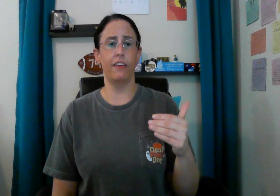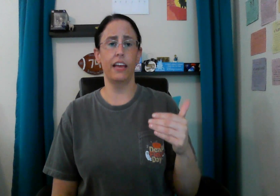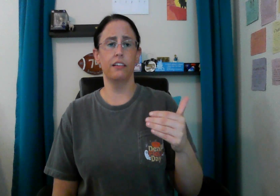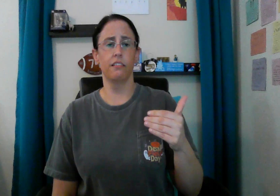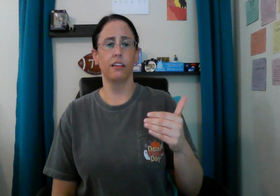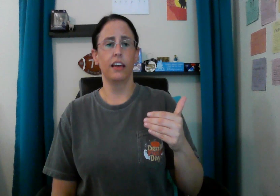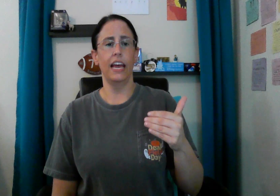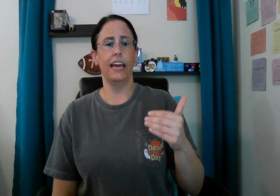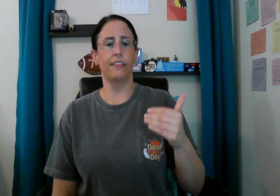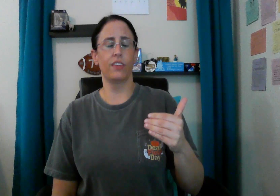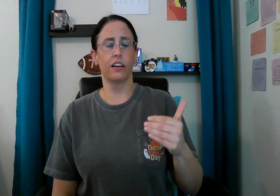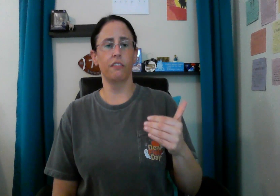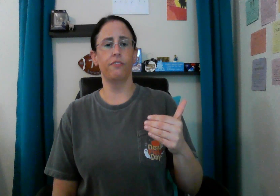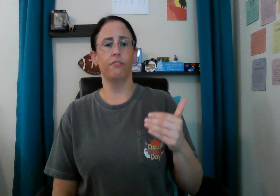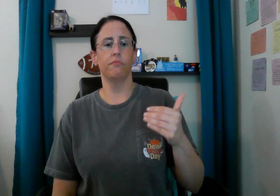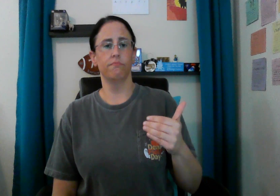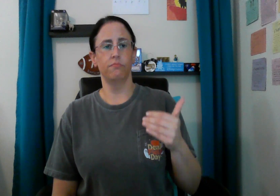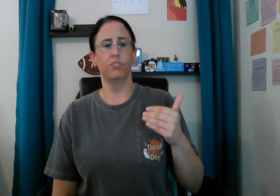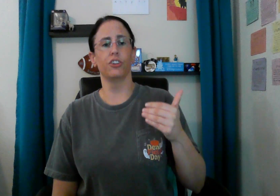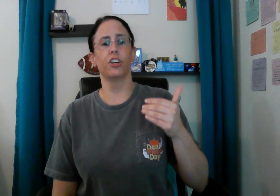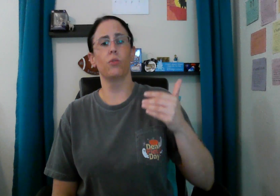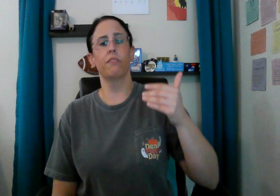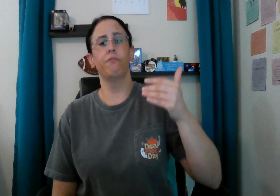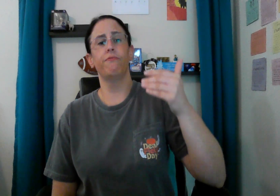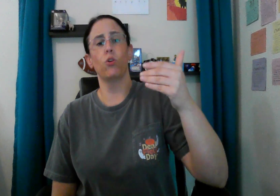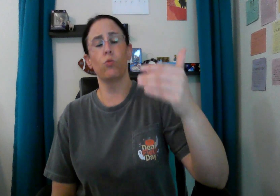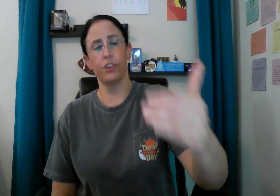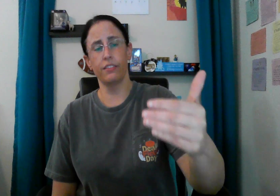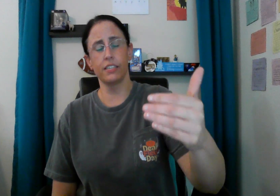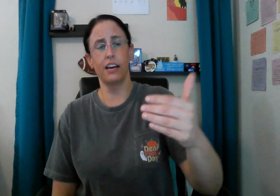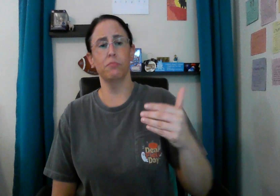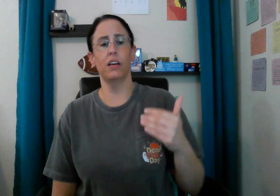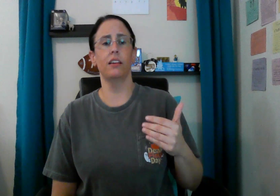hand, and think of you're going forward in the timeline.